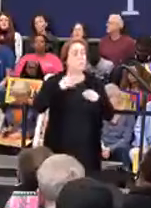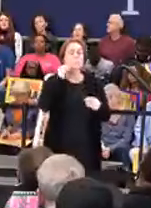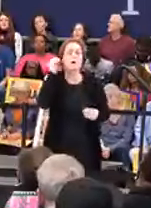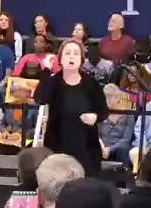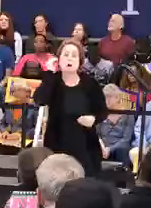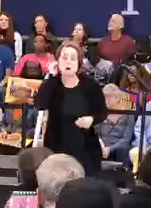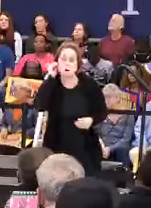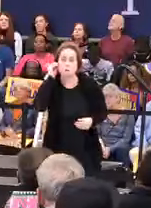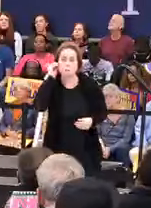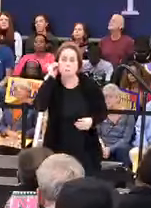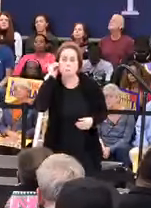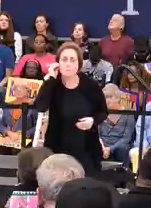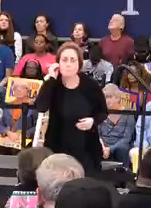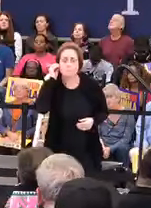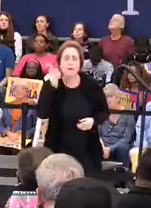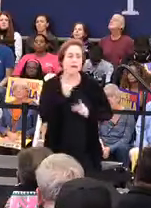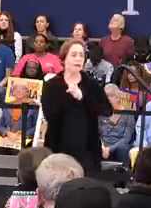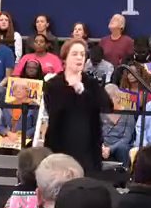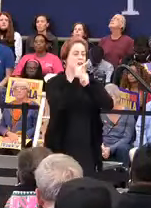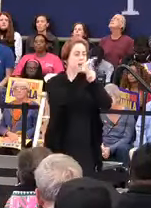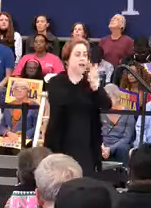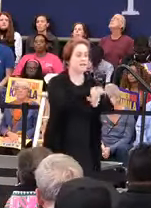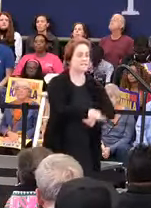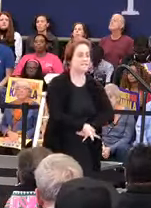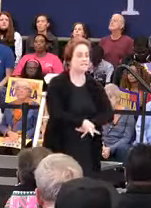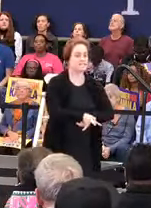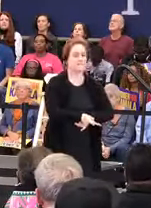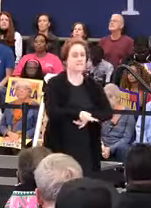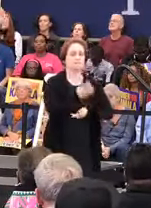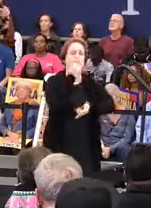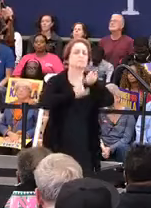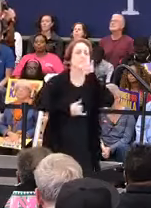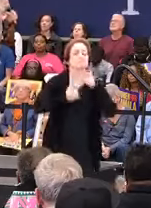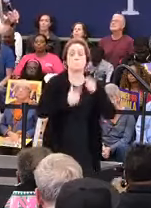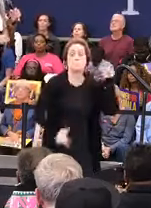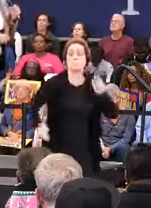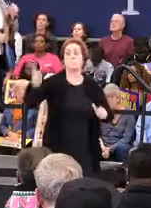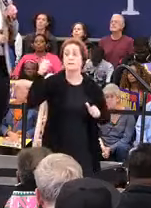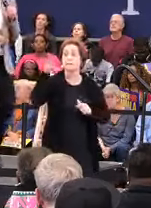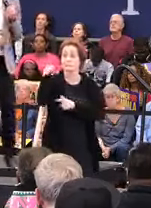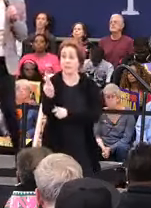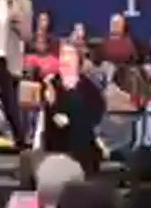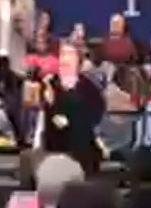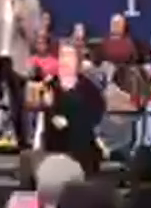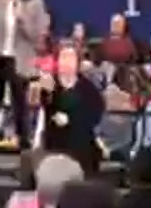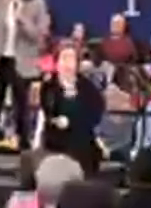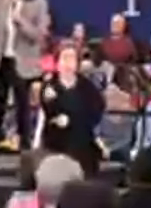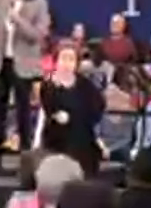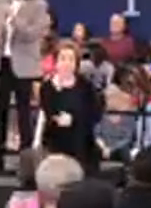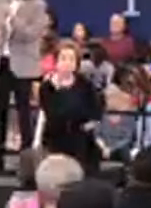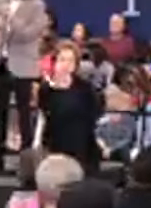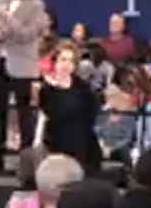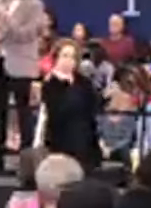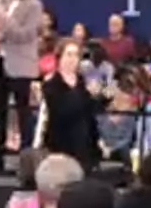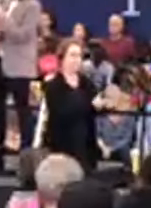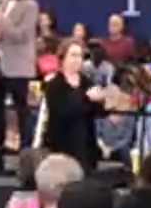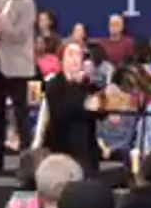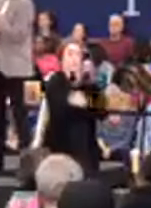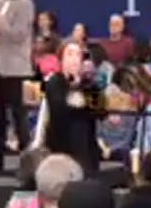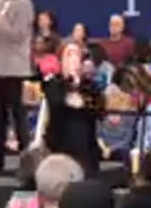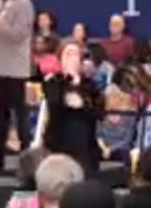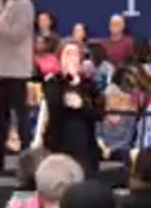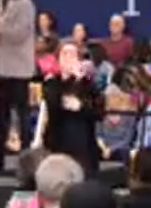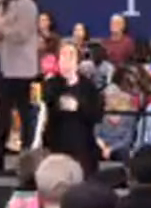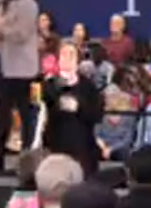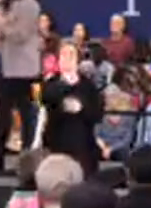of predatory lending activity by the biggest banks in the United States and taking those banks on and bringing $20 billion back